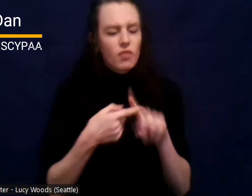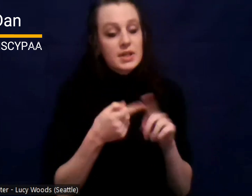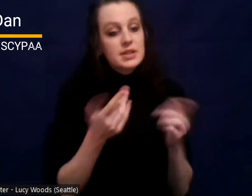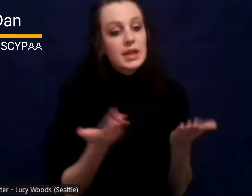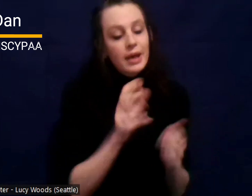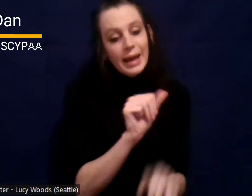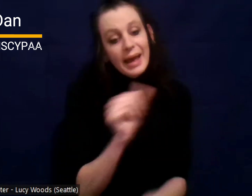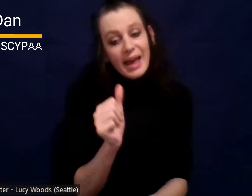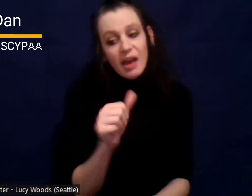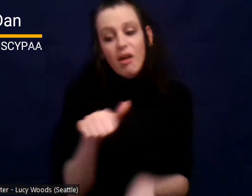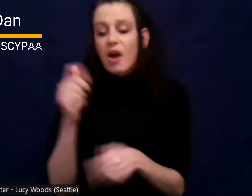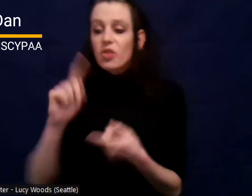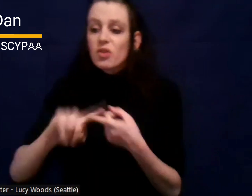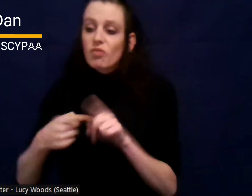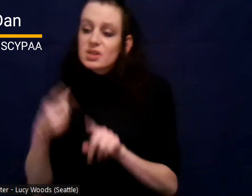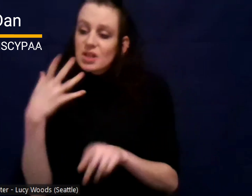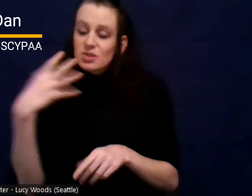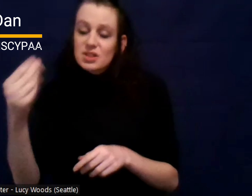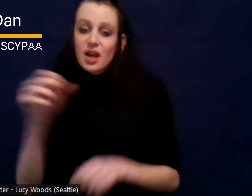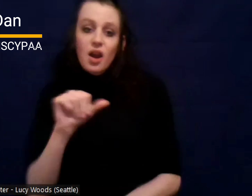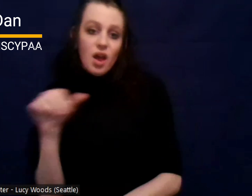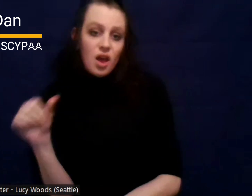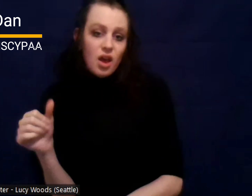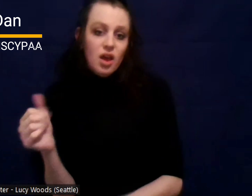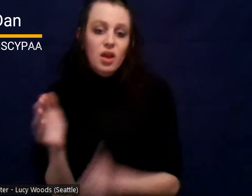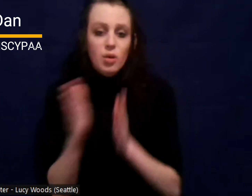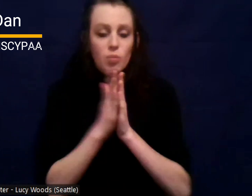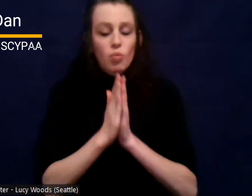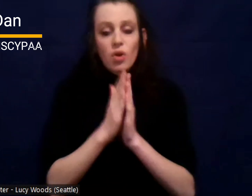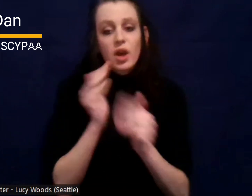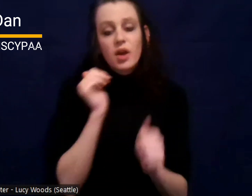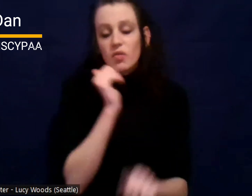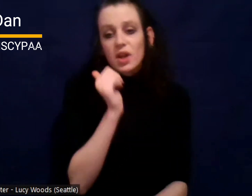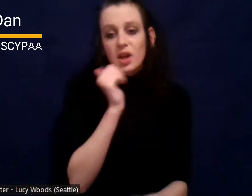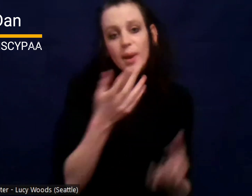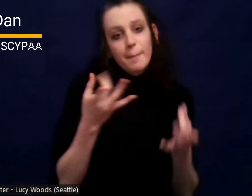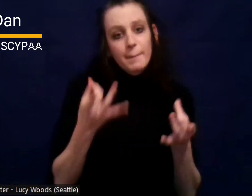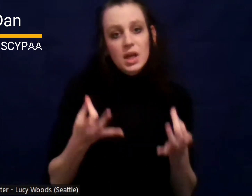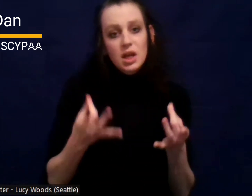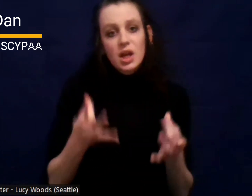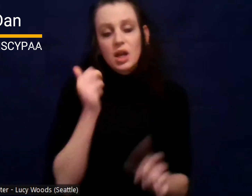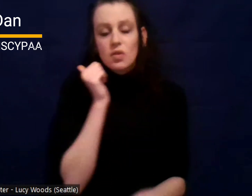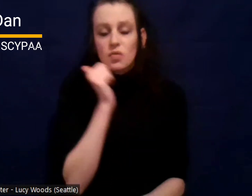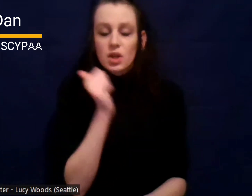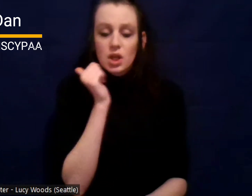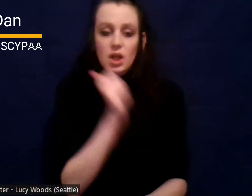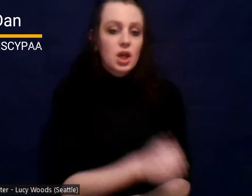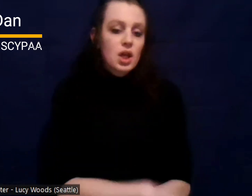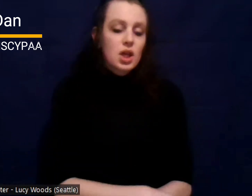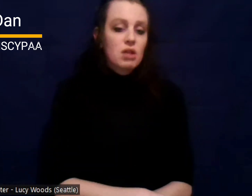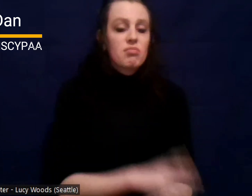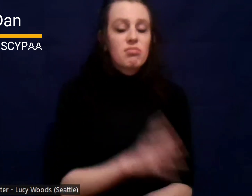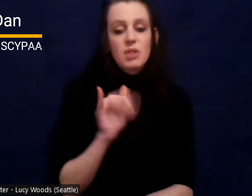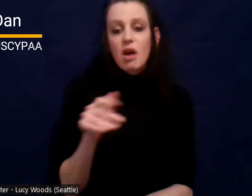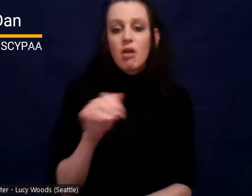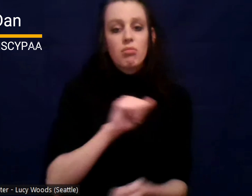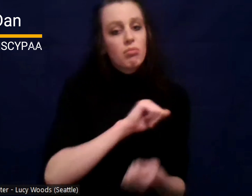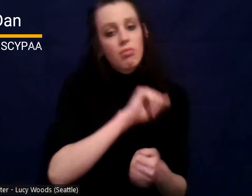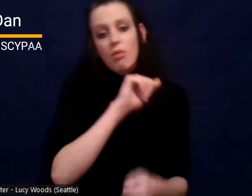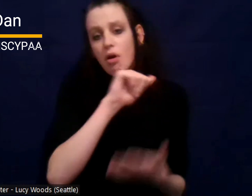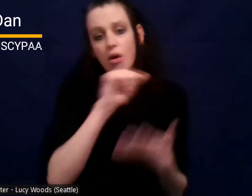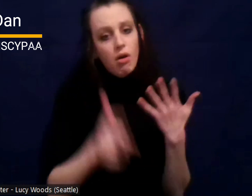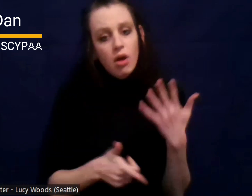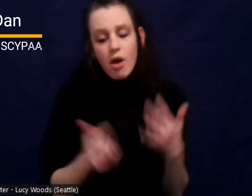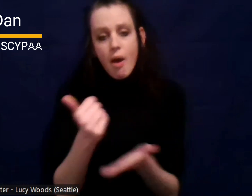close with, and pray every day and meditate every day. Something that's really important for me is taking